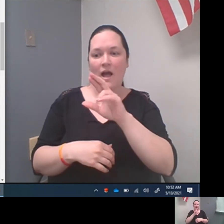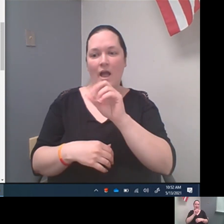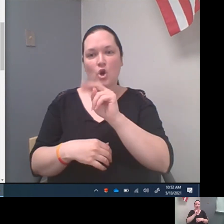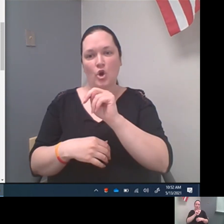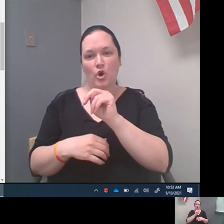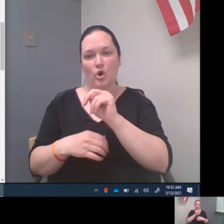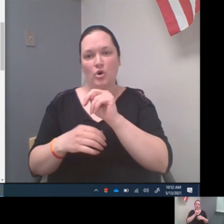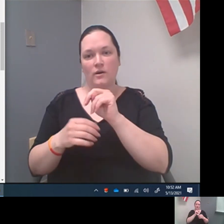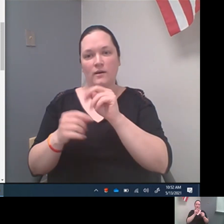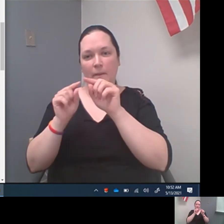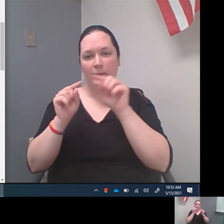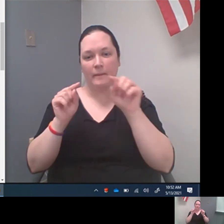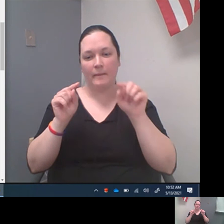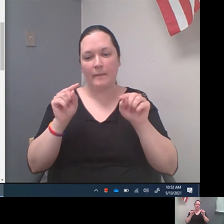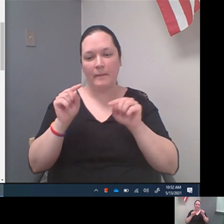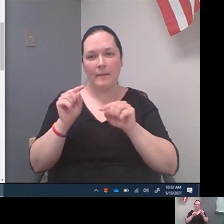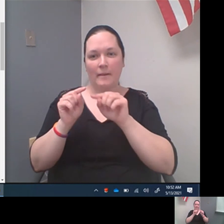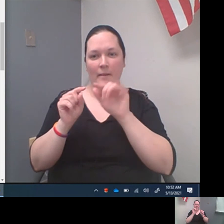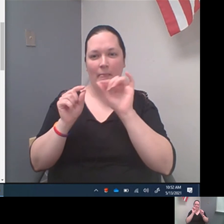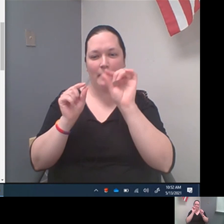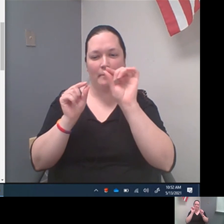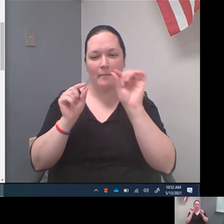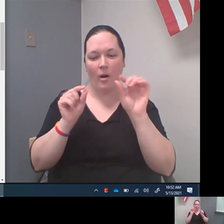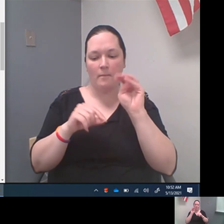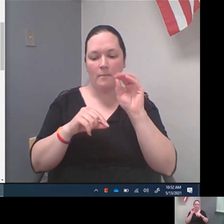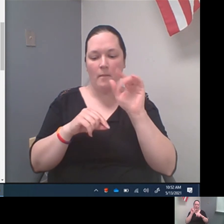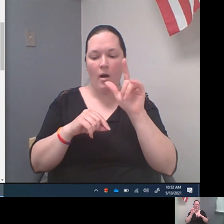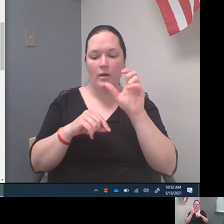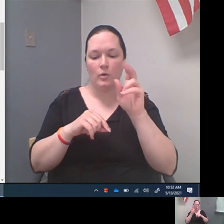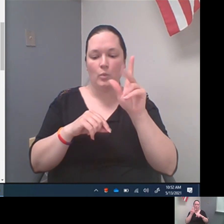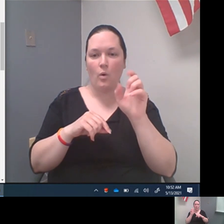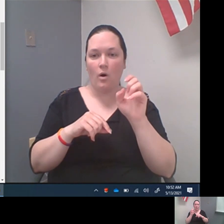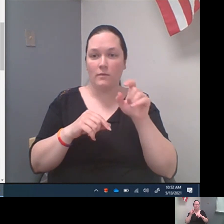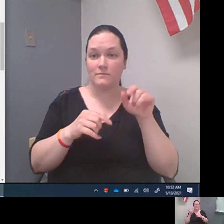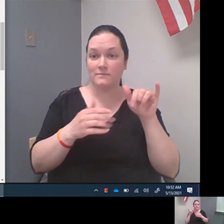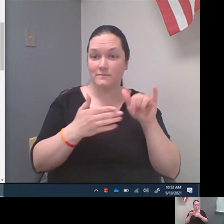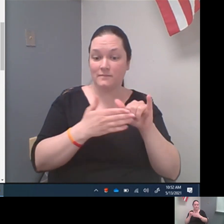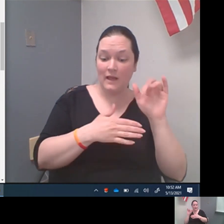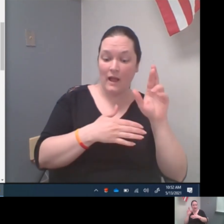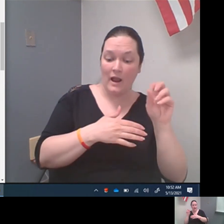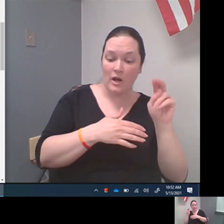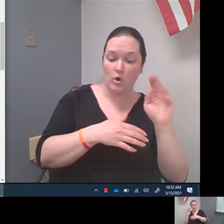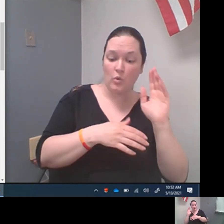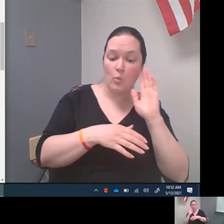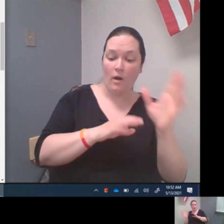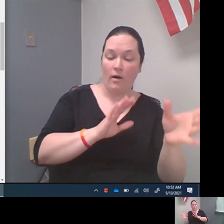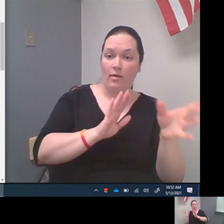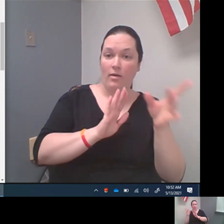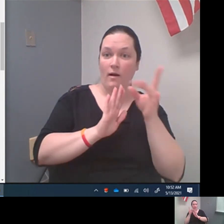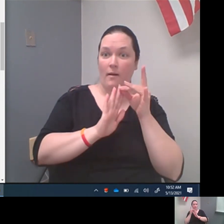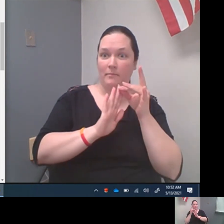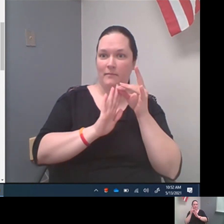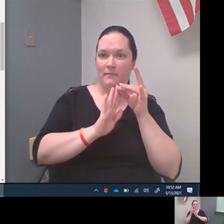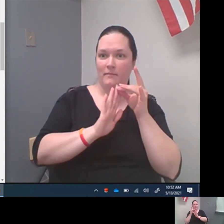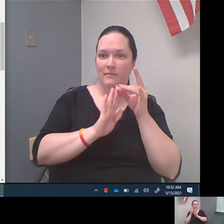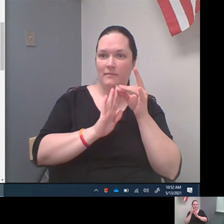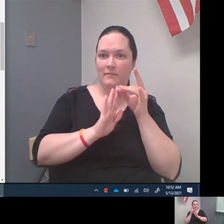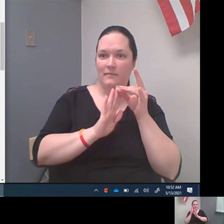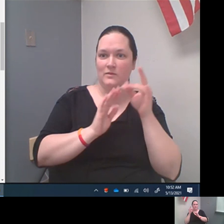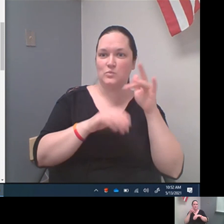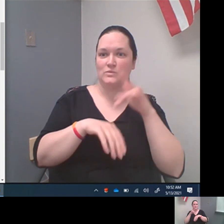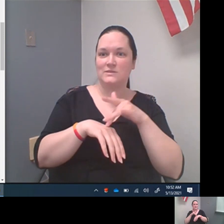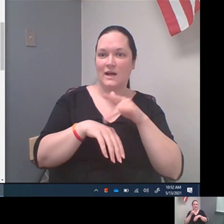there, one there, one there, one there, and that iron is going to bond to the oxygen that's found inside the air. And so why is